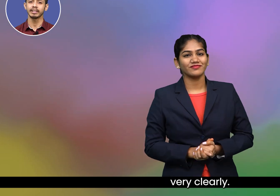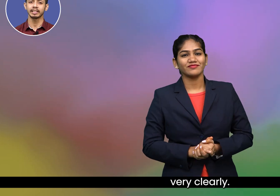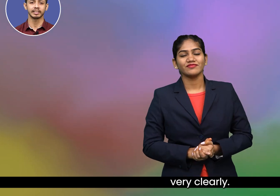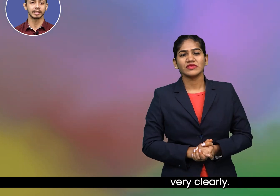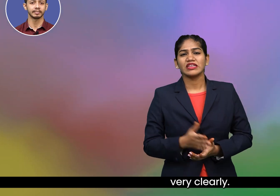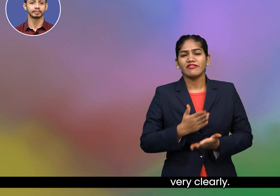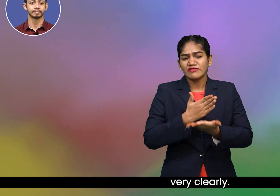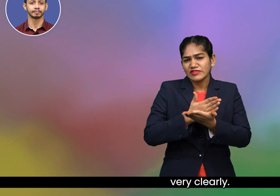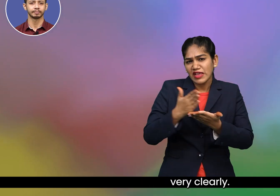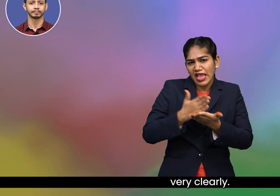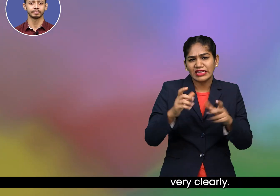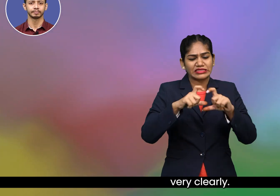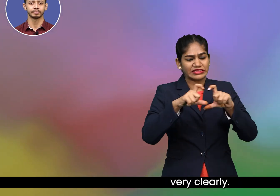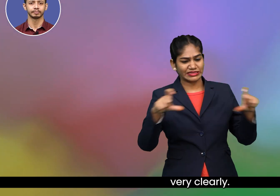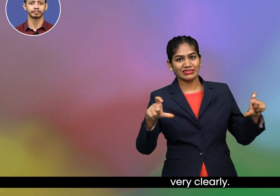very clearly.